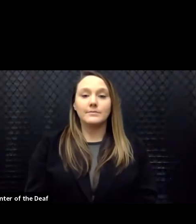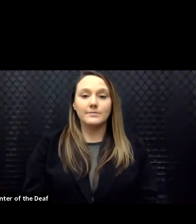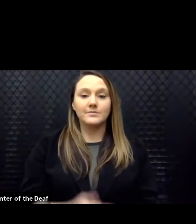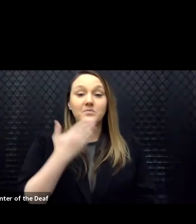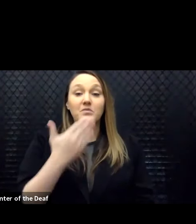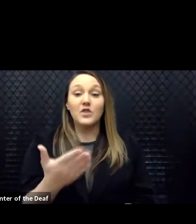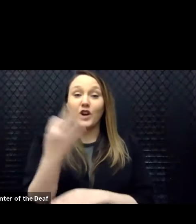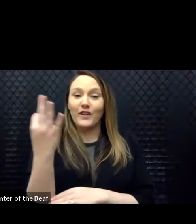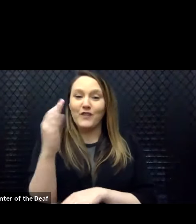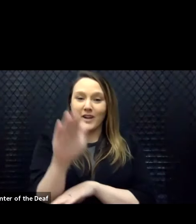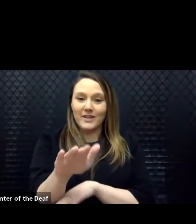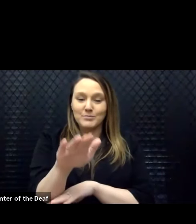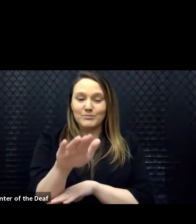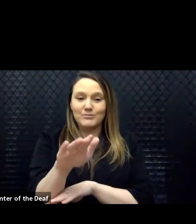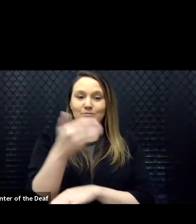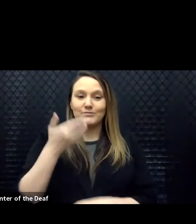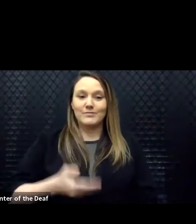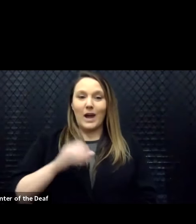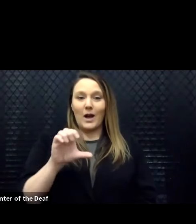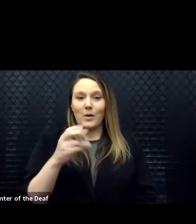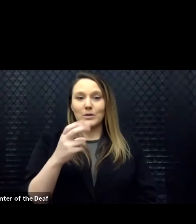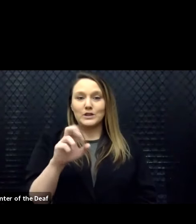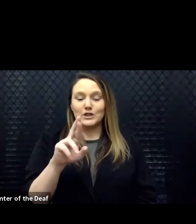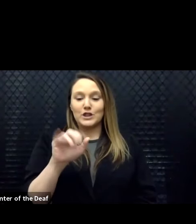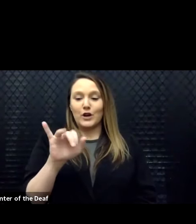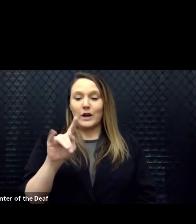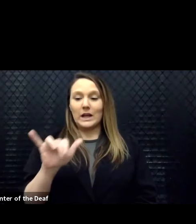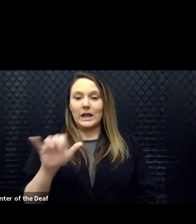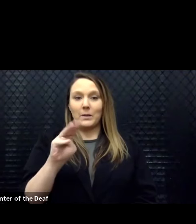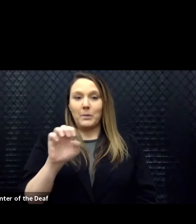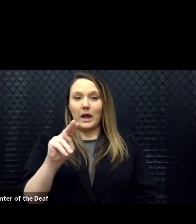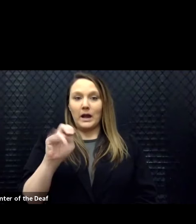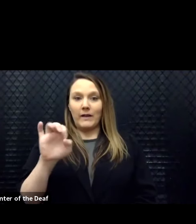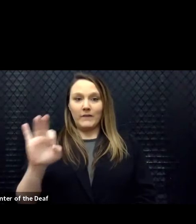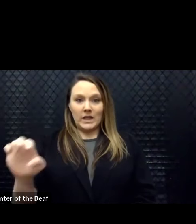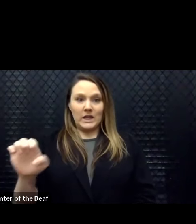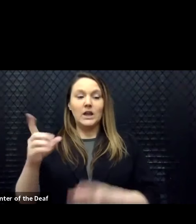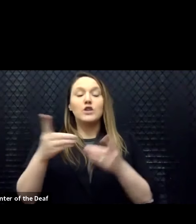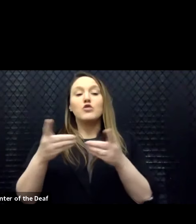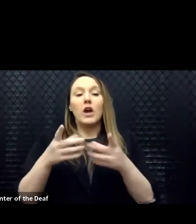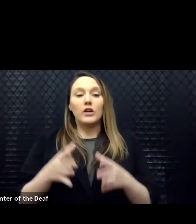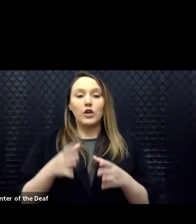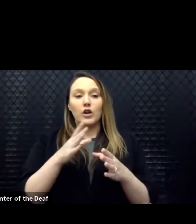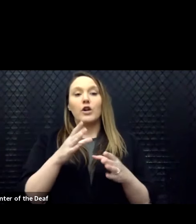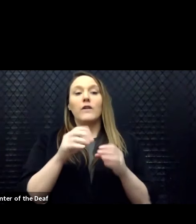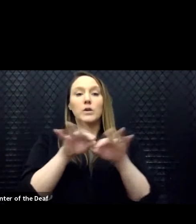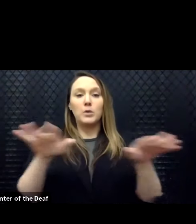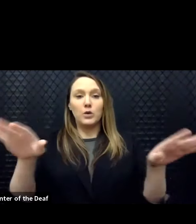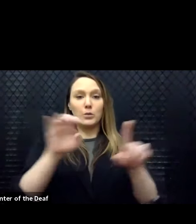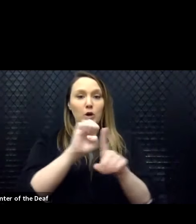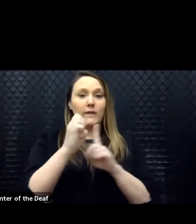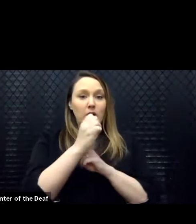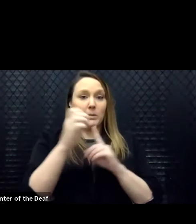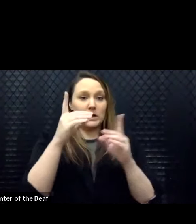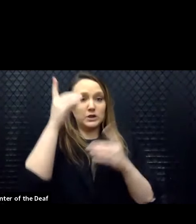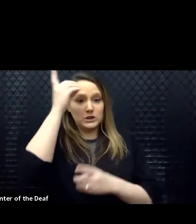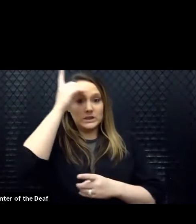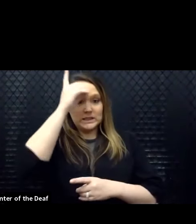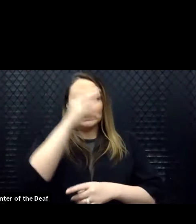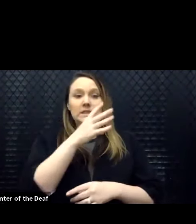Good Friday afternoon. I'm Charity Menifee, Director of Communicable and Environmental Disease and Emergency Preparedness at Knox County Health